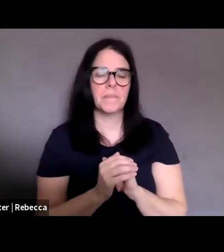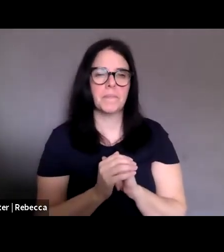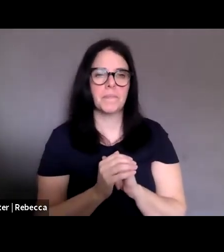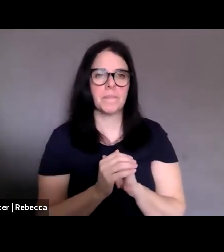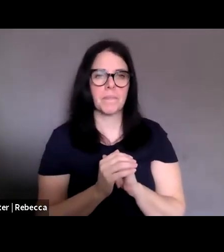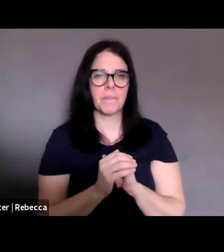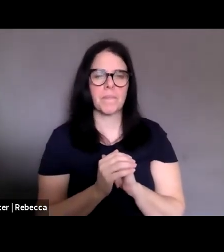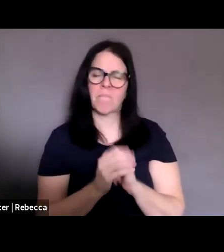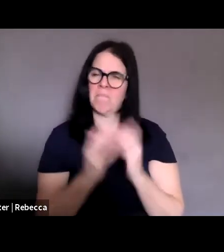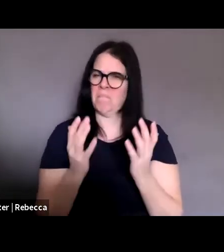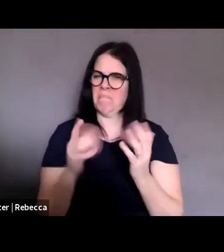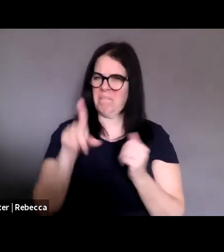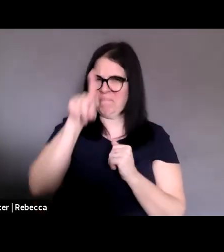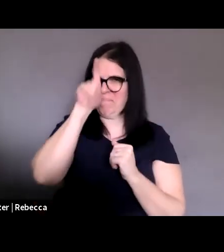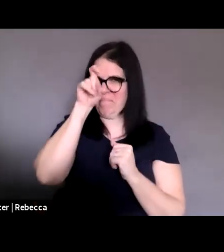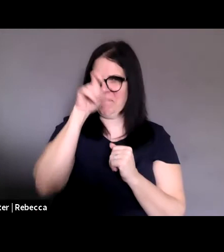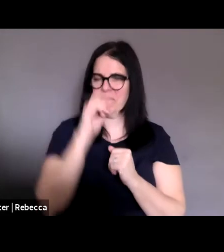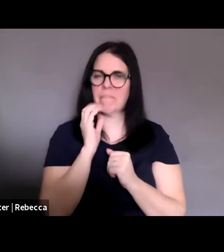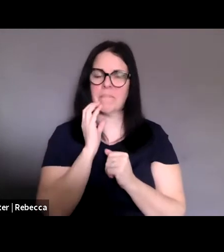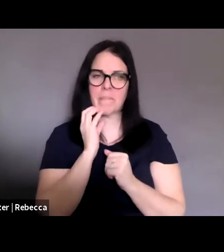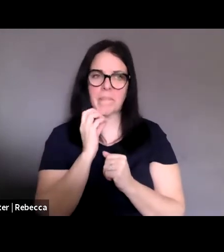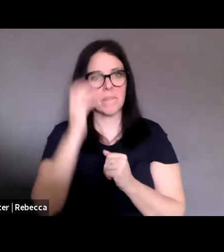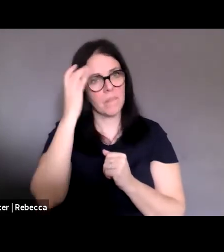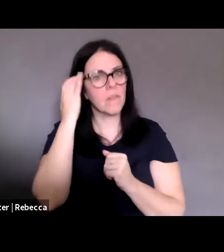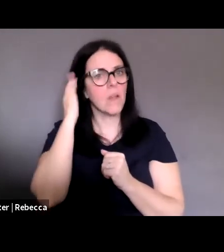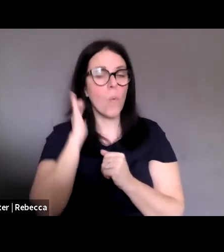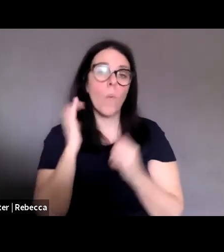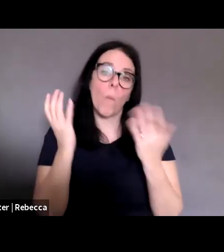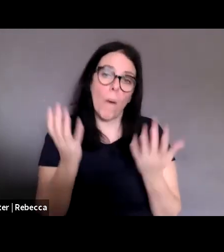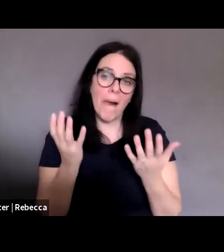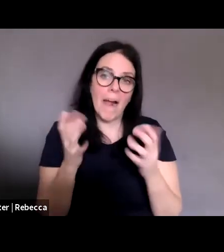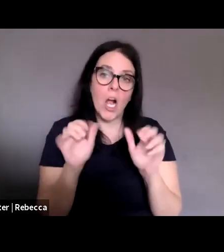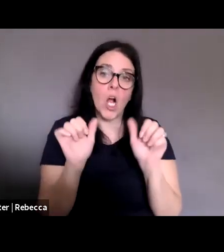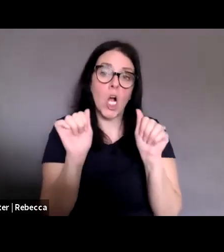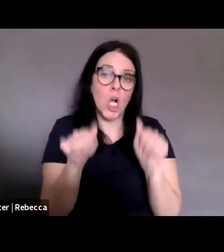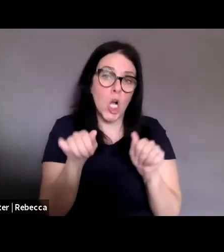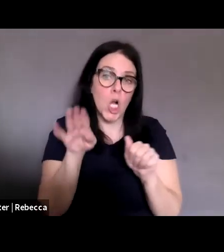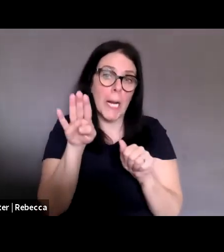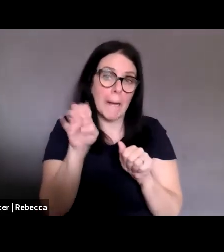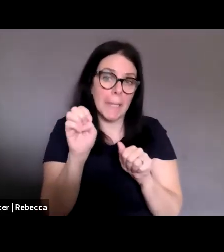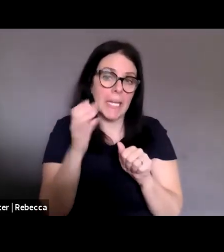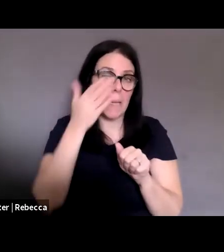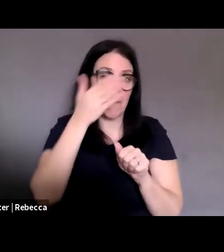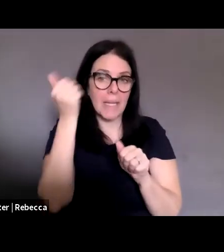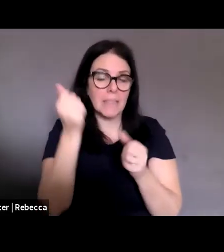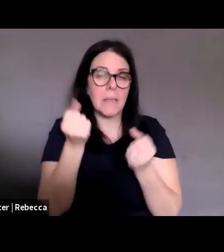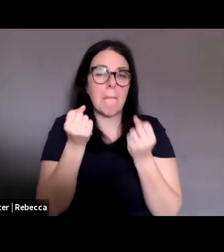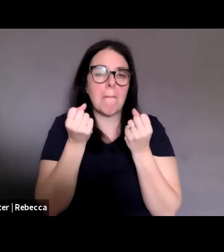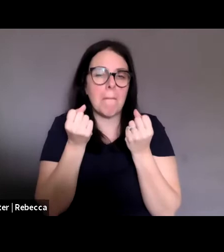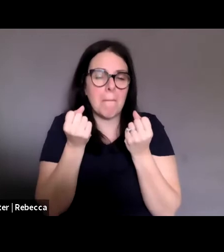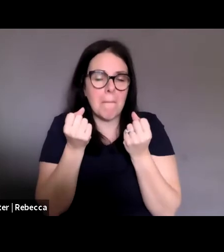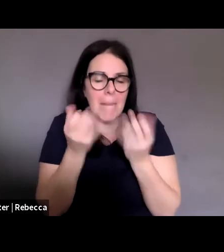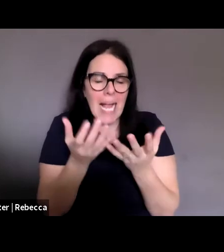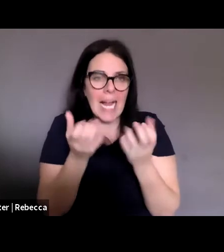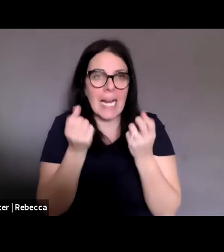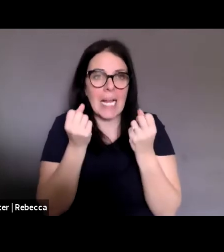How can that be? Well, it could be because many alienation claimants